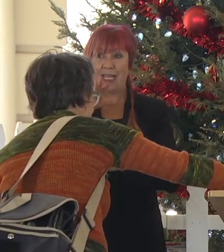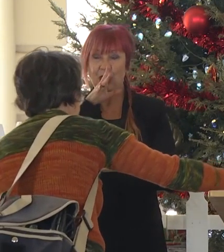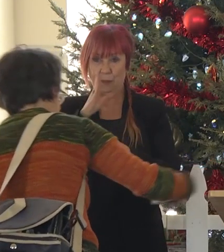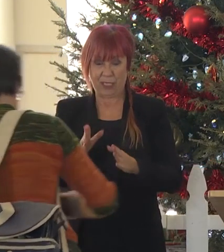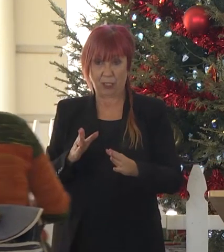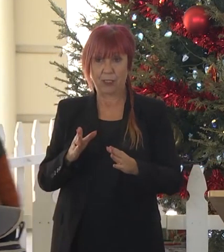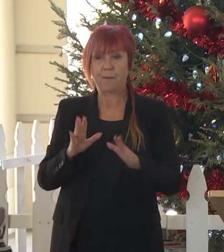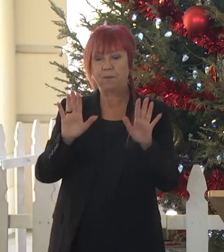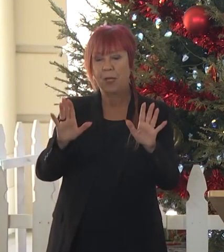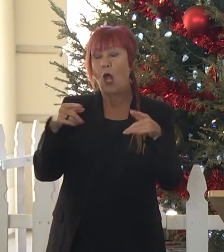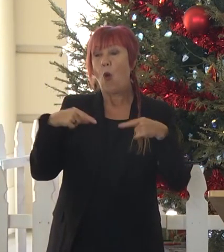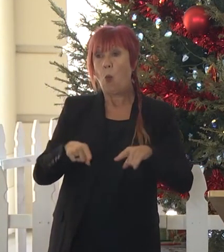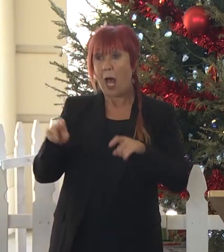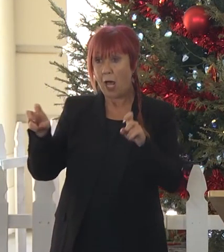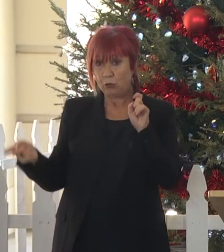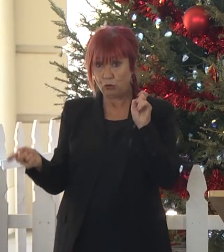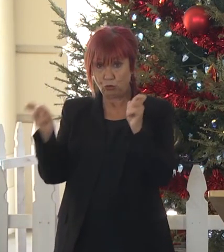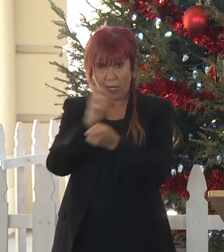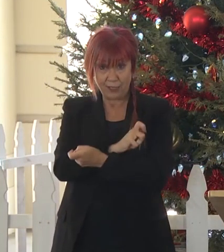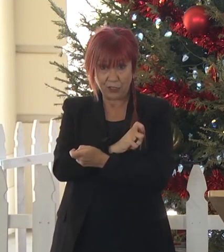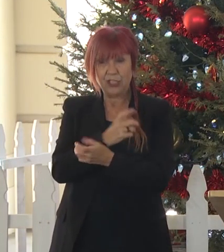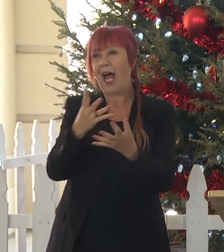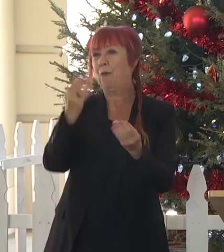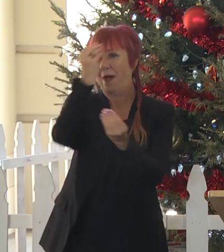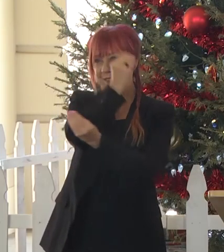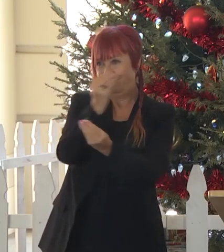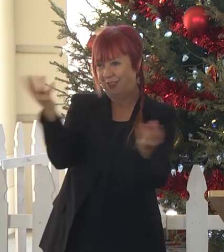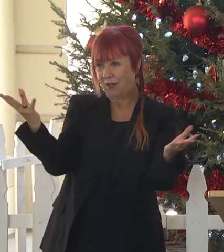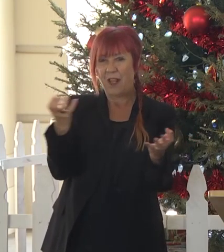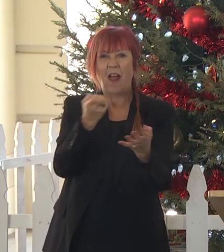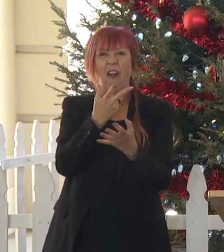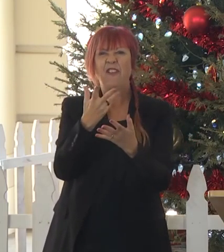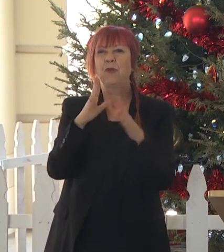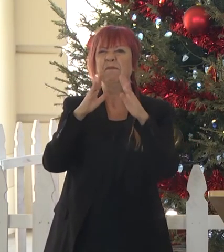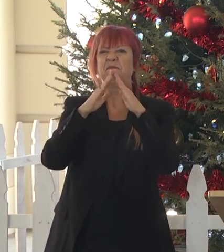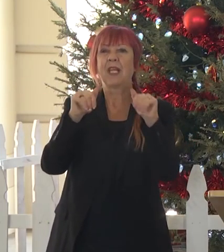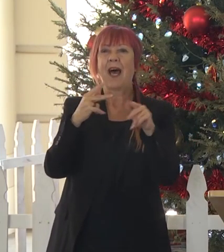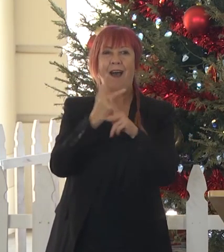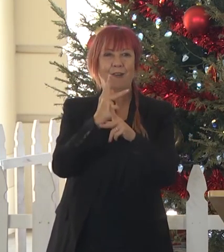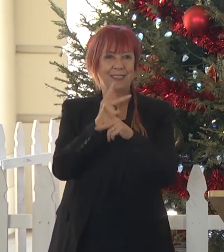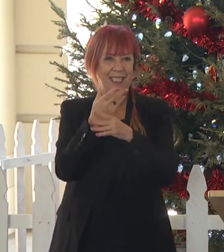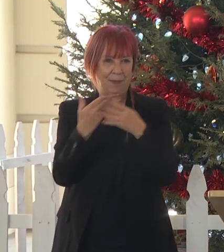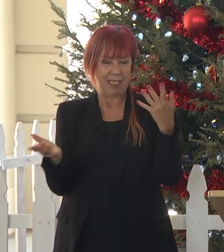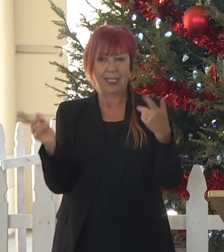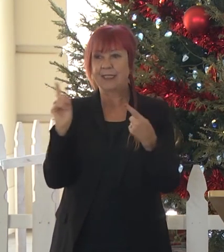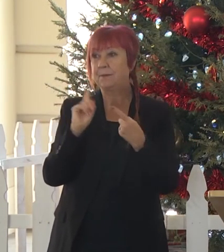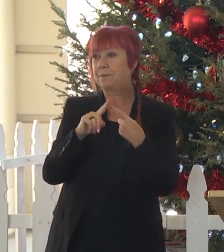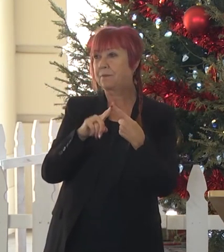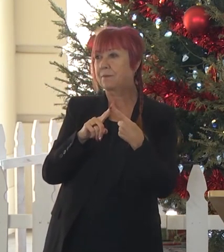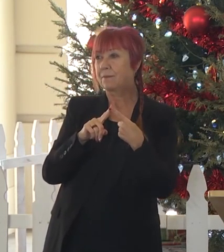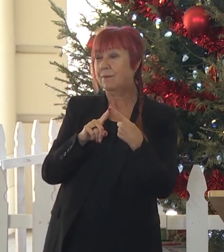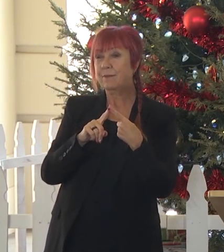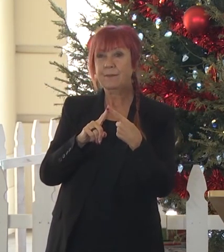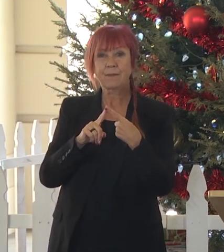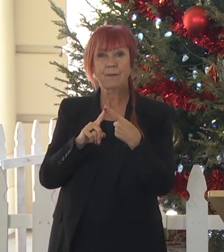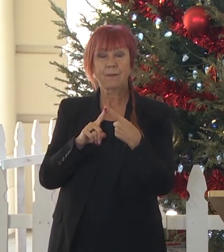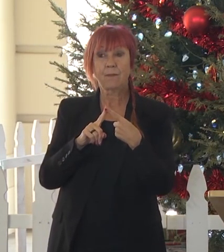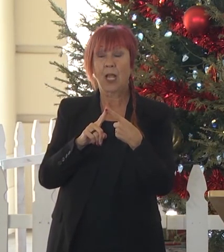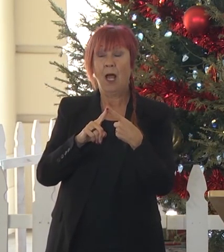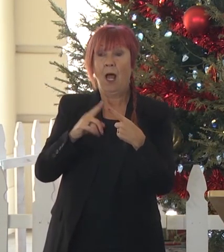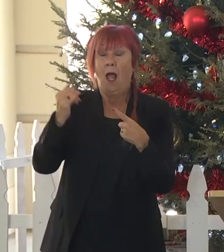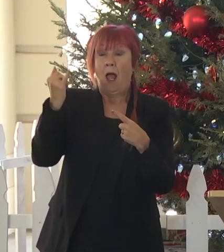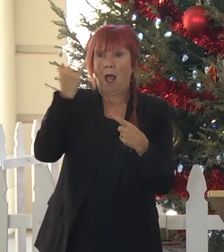the transition, I did want to share with you just a couple of little housekeeping type of things, please. In the